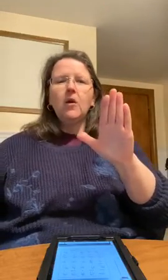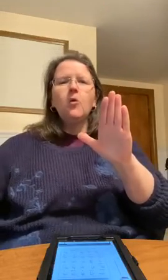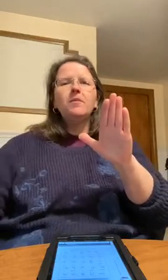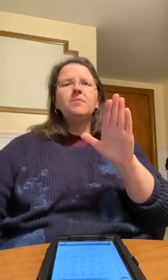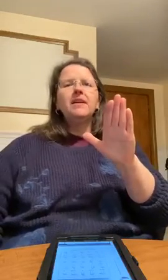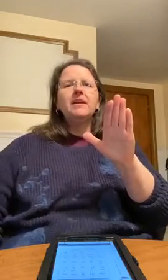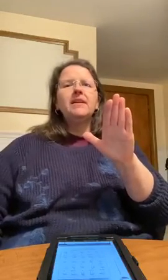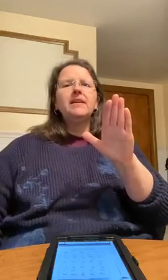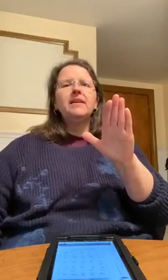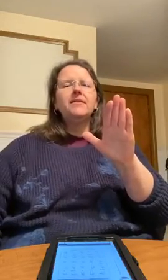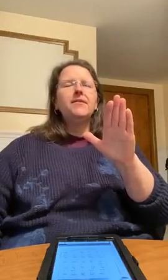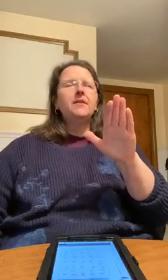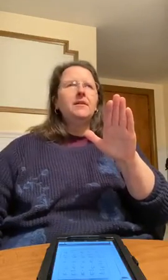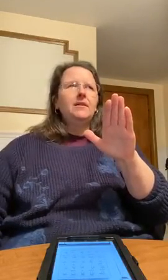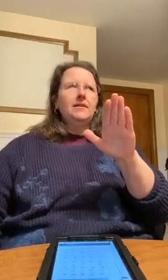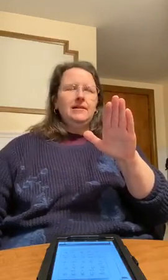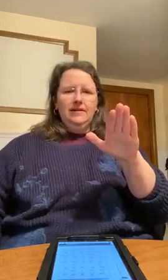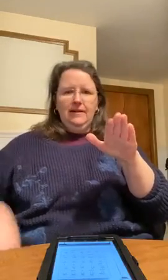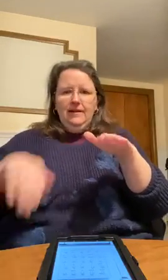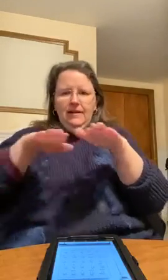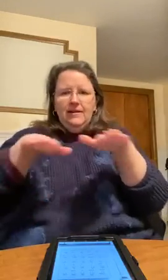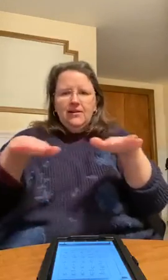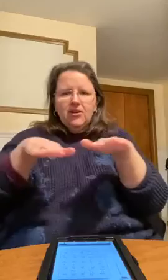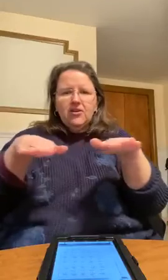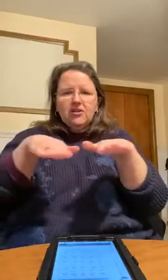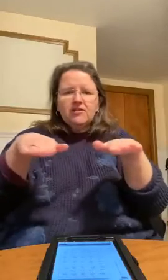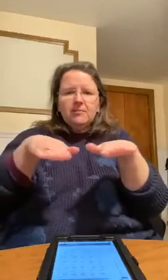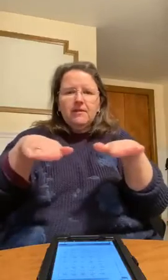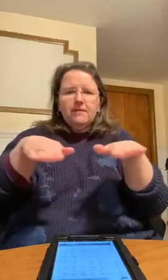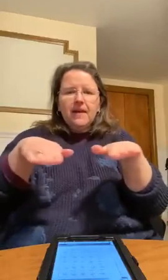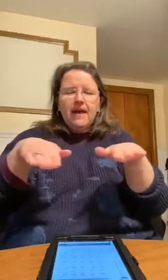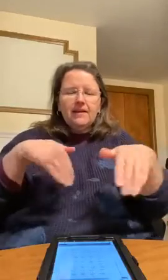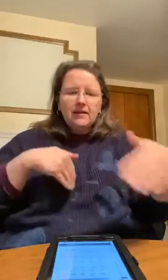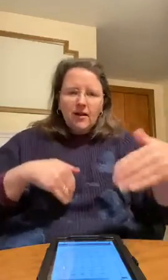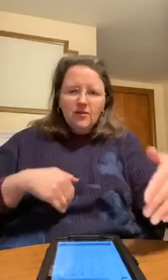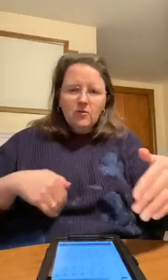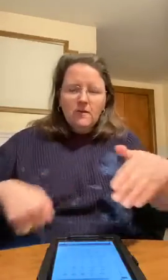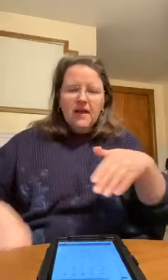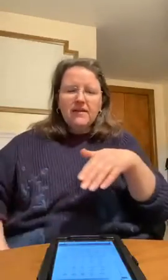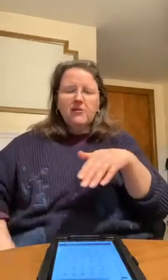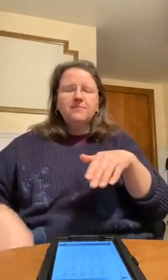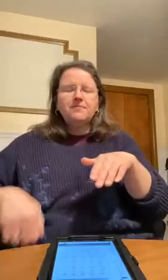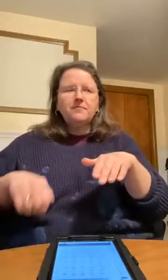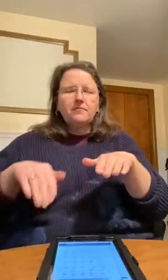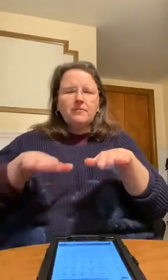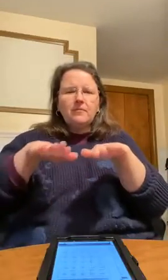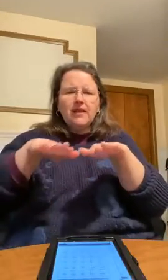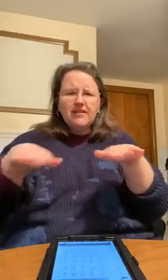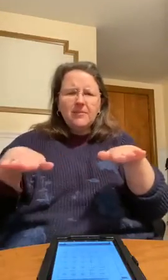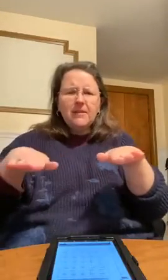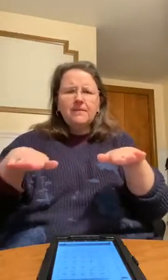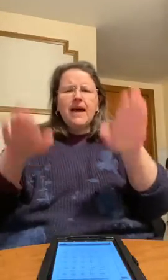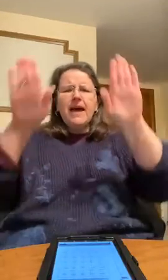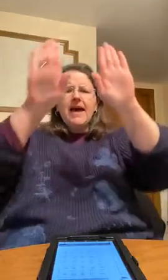open B is you can show something flat, and I'll go over that later. Something flat, or